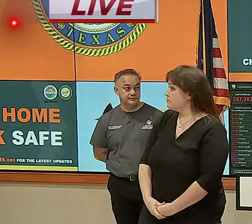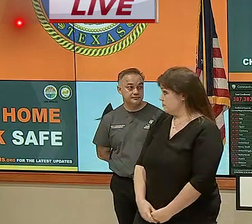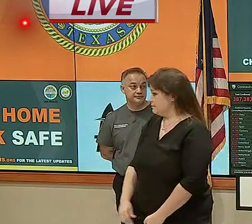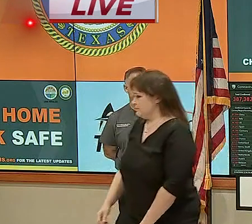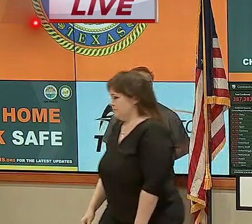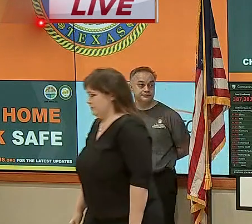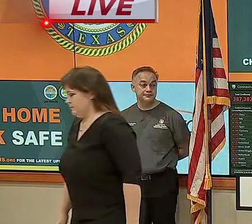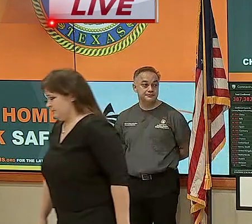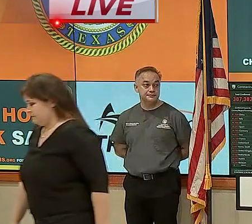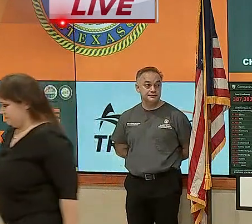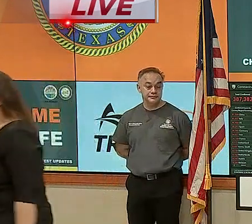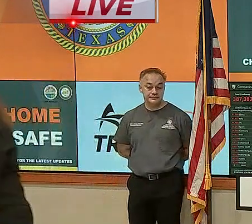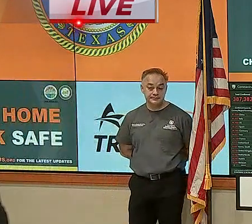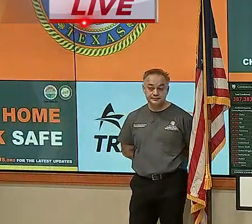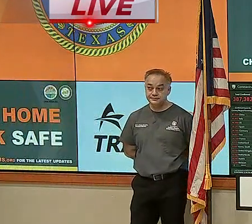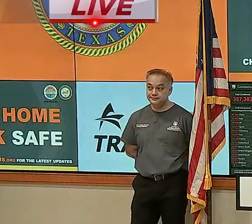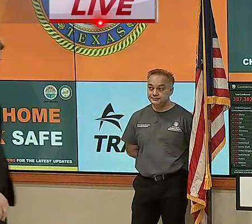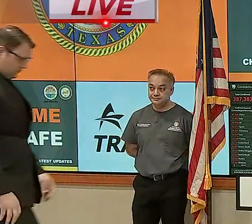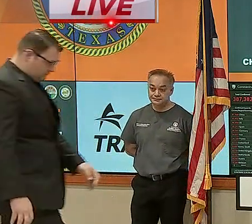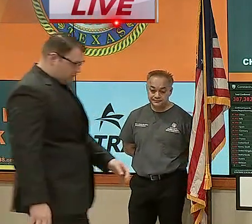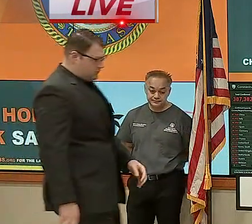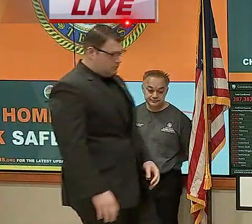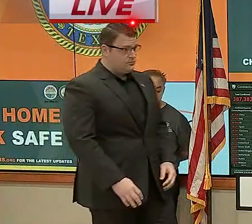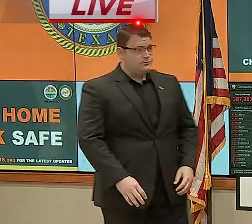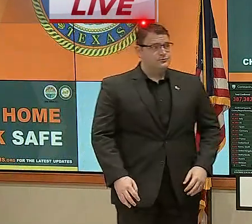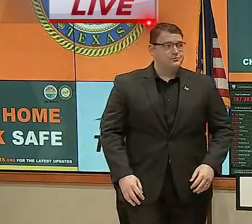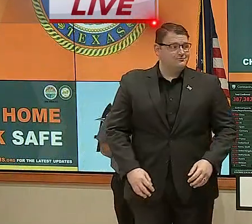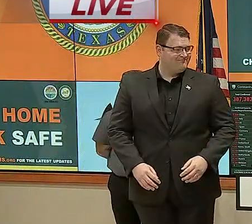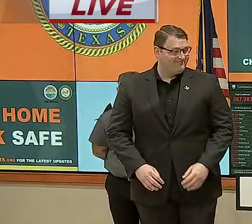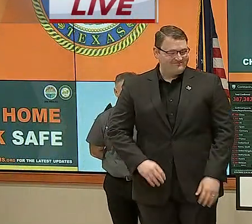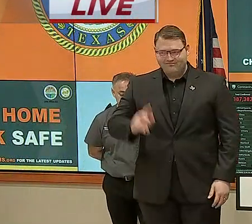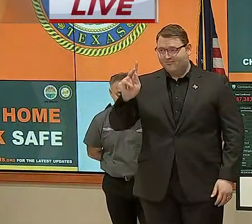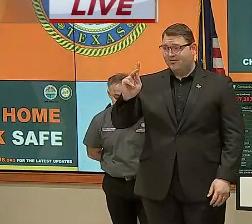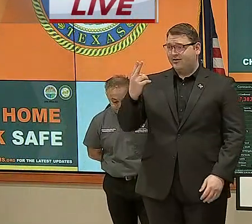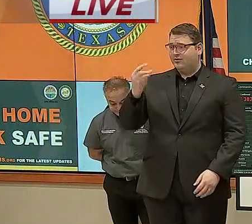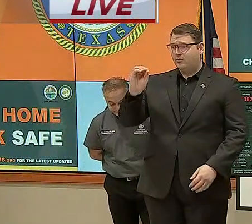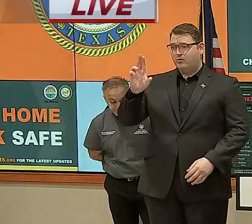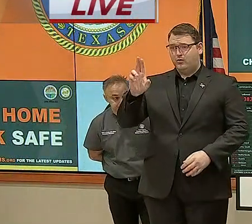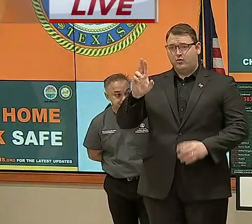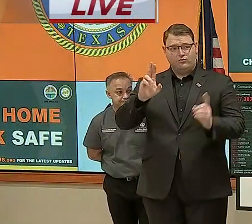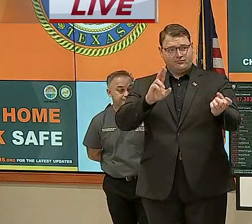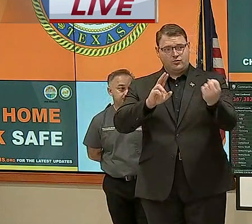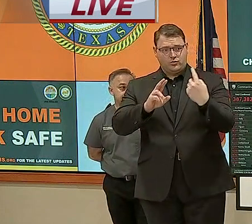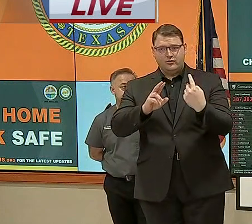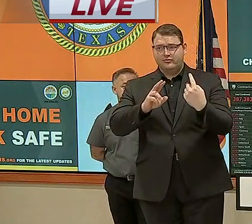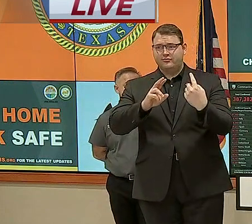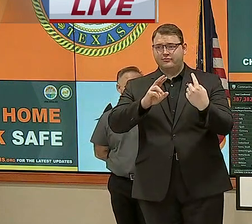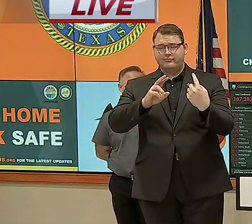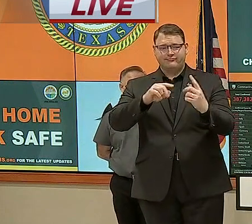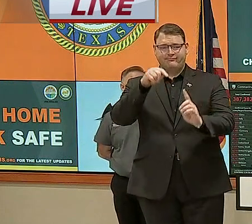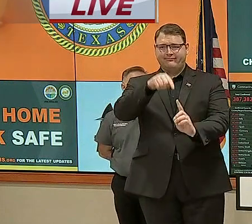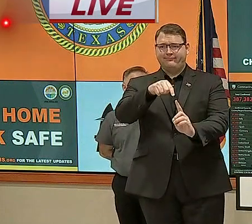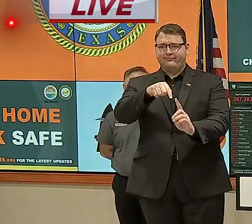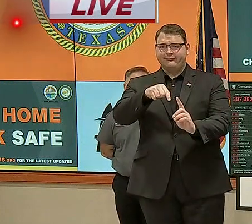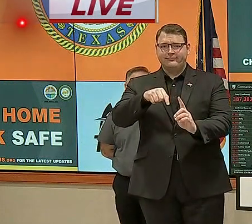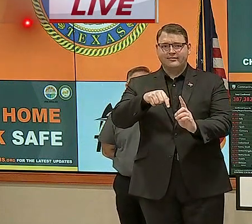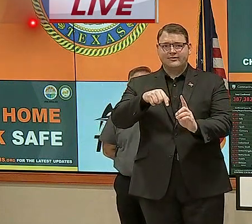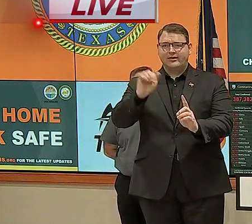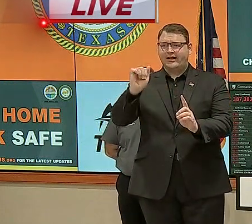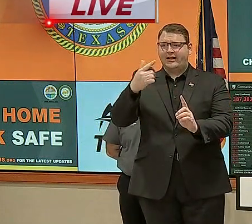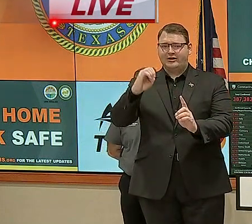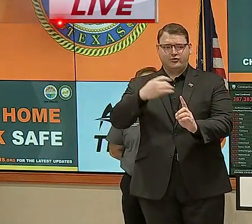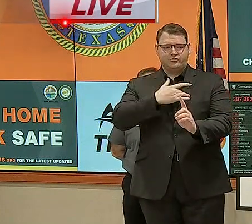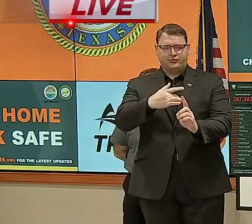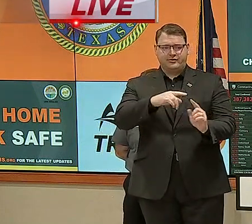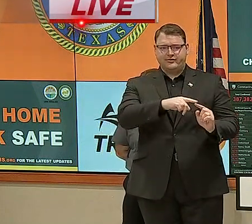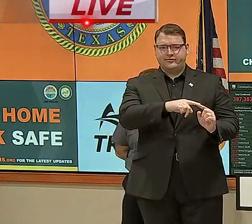Thank you, Mayor. Question from KHOU for the public health officials, asking for comment on the age trends on positive cases in the